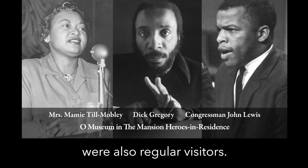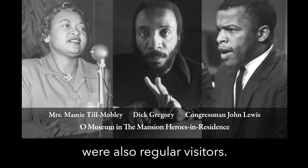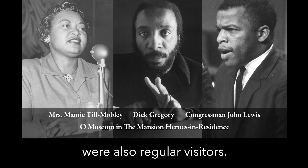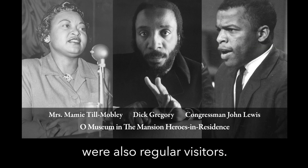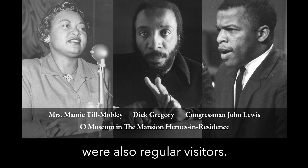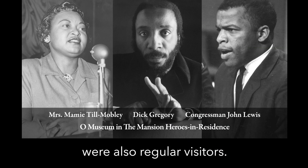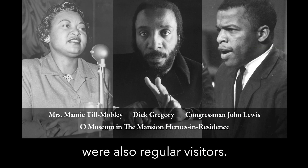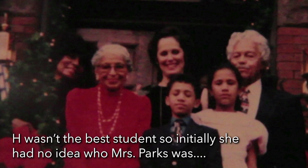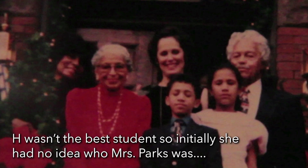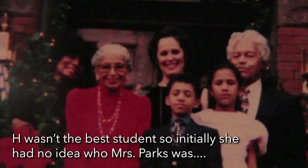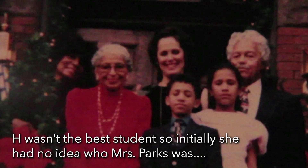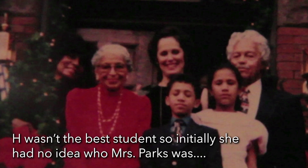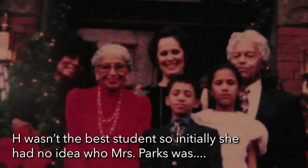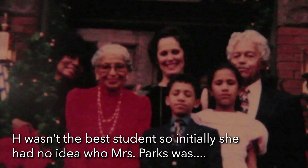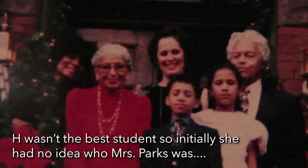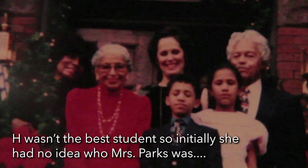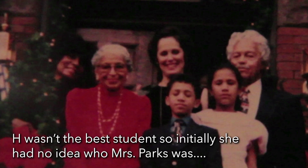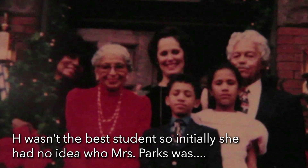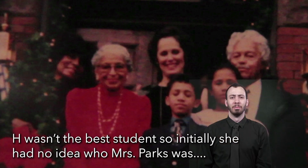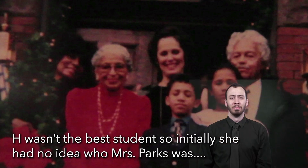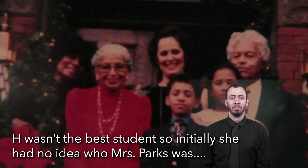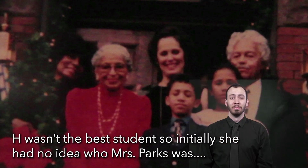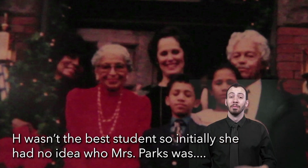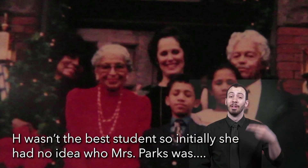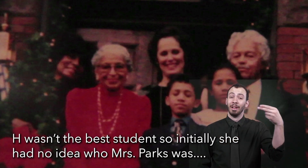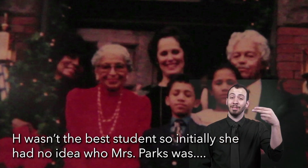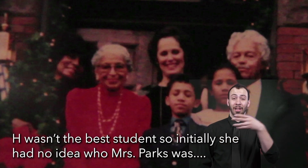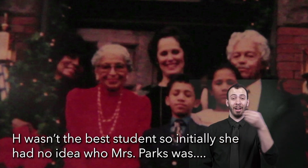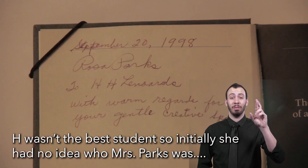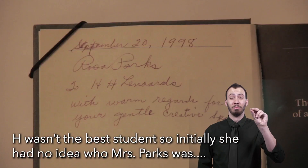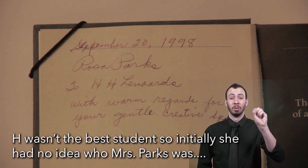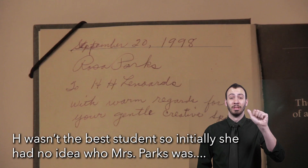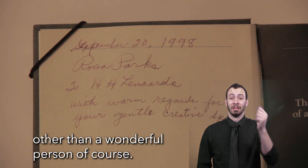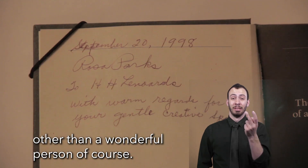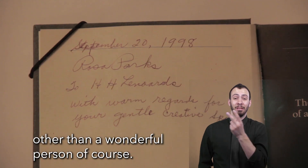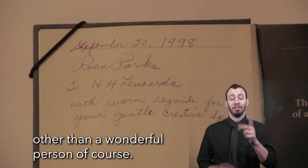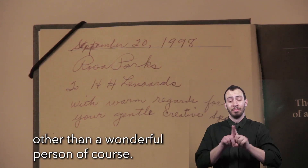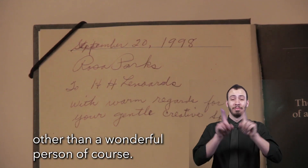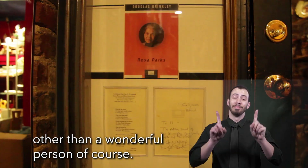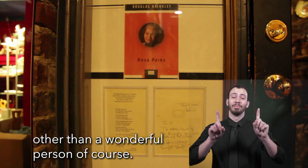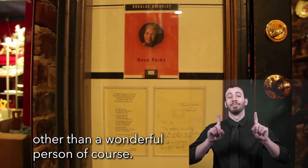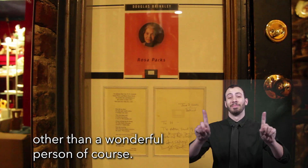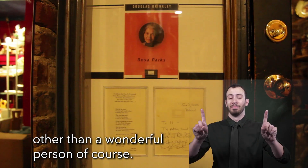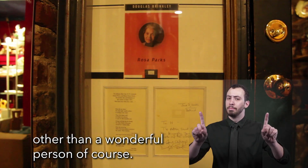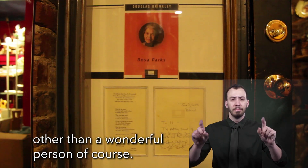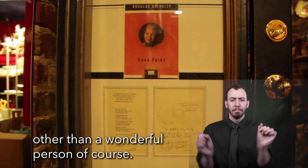visitors. H wasn't the best student, so initially she had no idea who Mrs. Parks was, other than a wonderful person, of